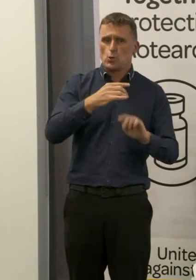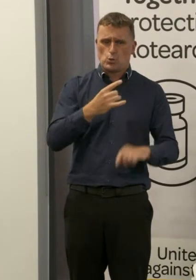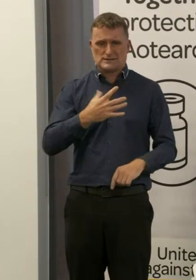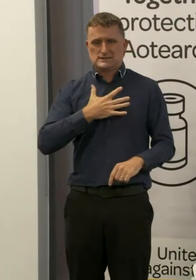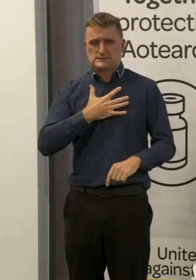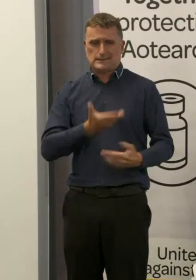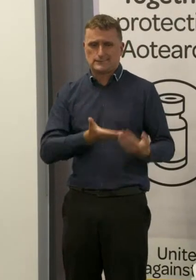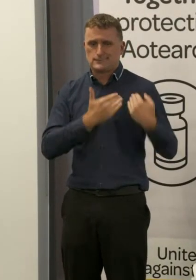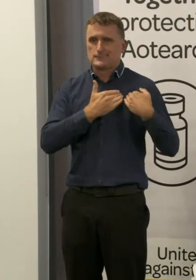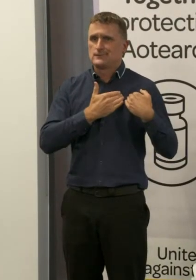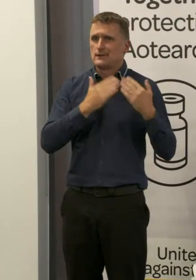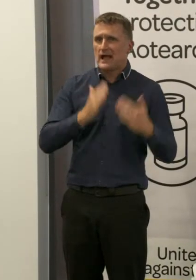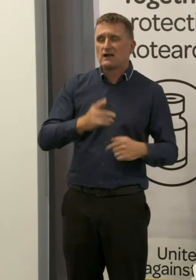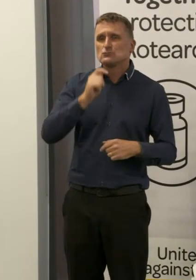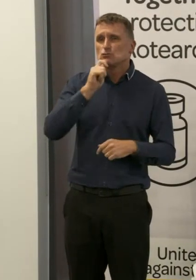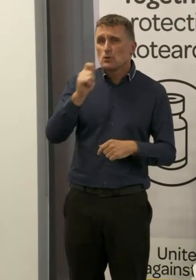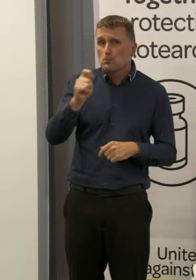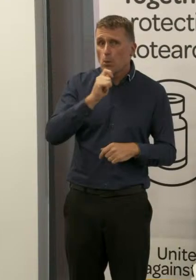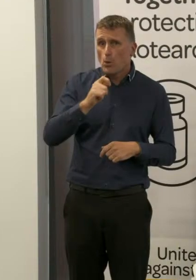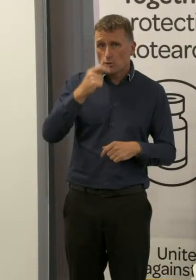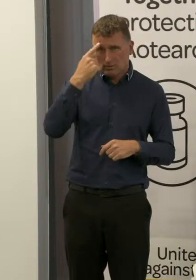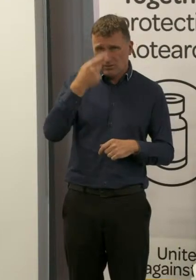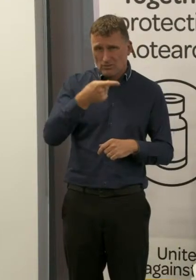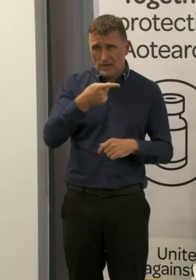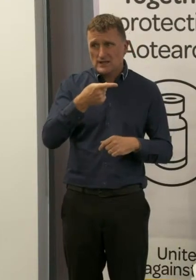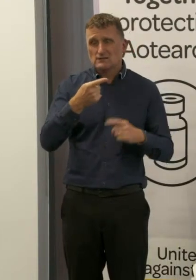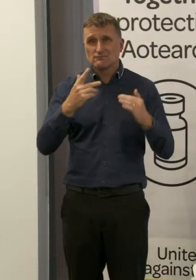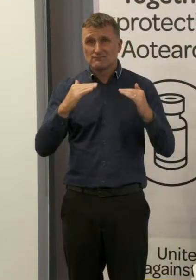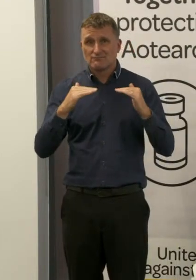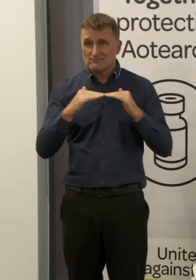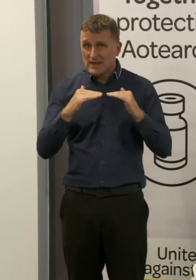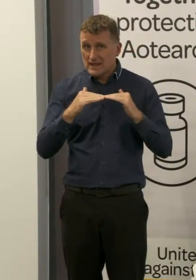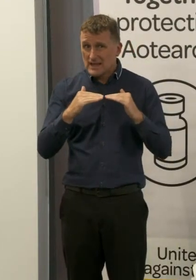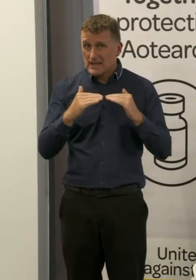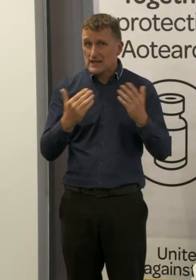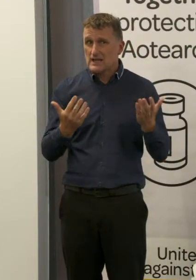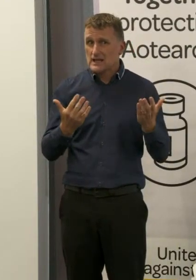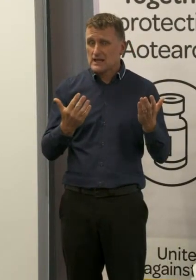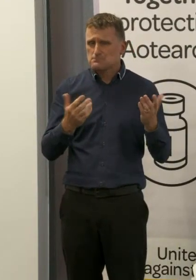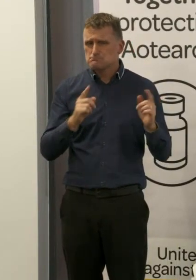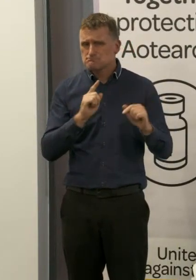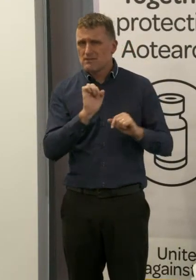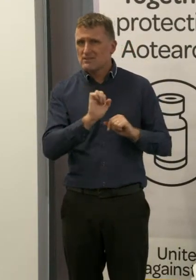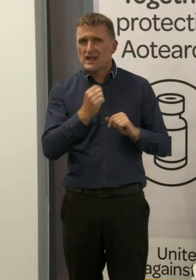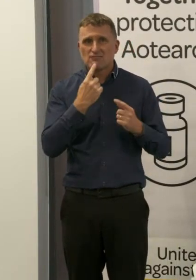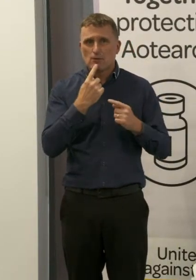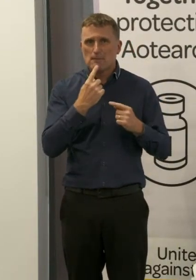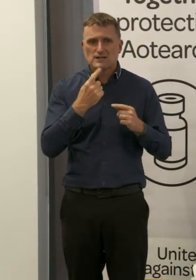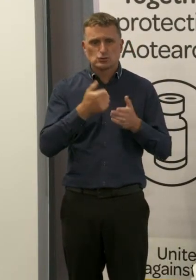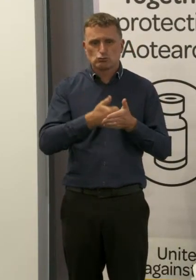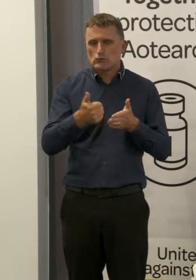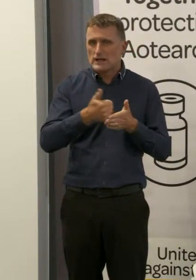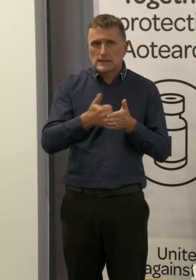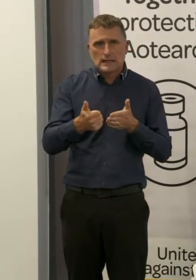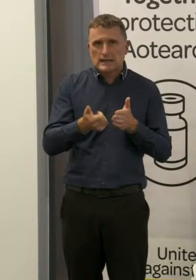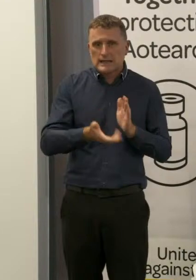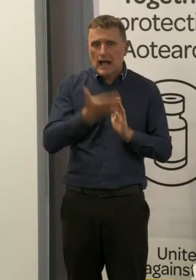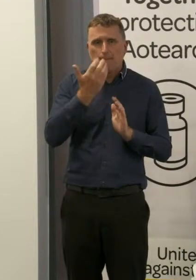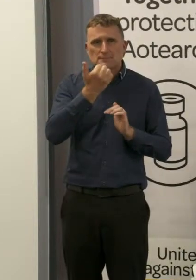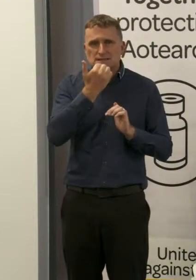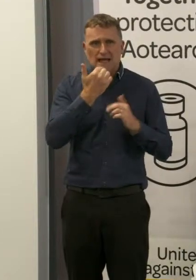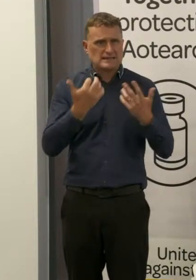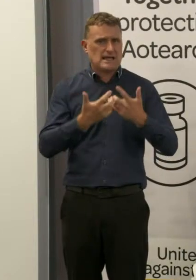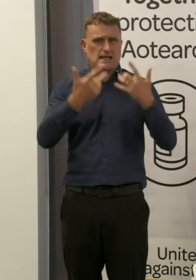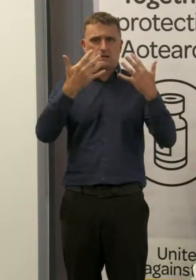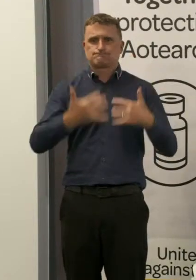Is that fair? And can you just explain, will they still be regularly updated, regularly published? How will that work? Yes.